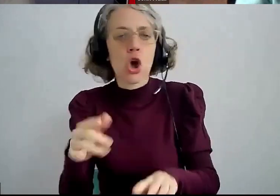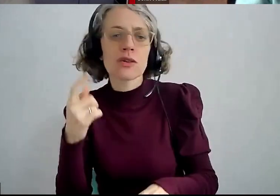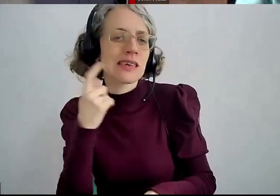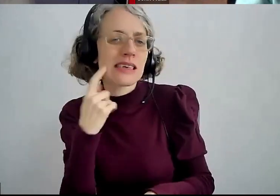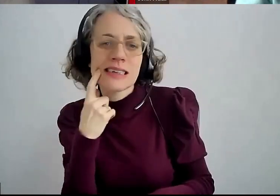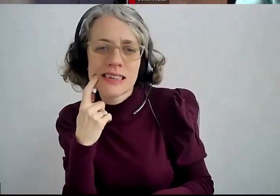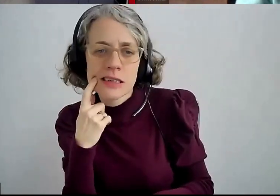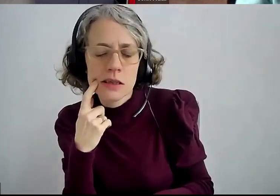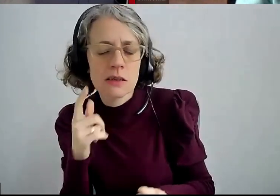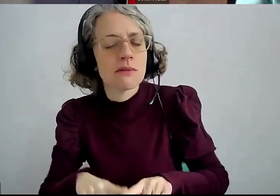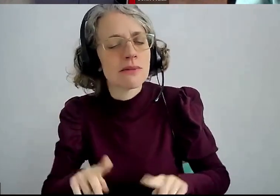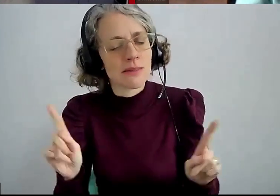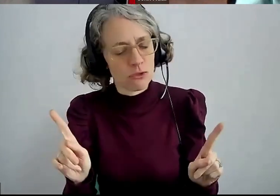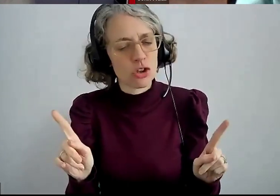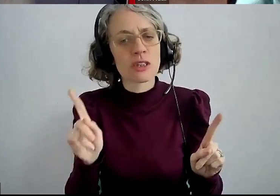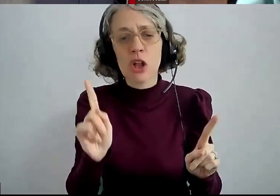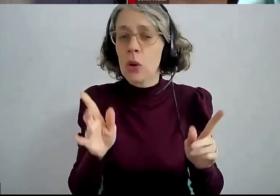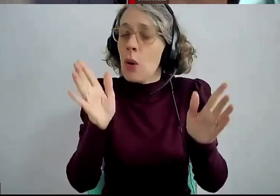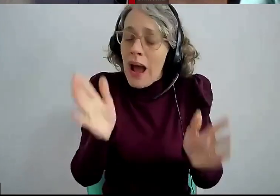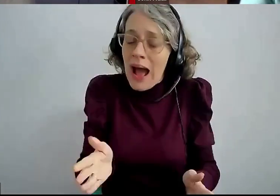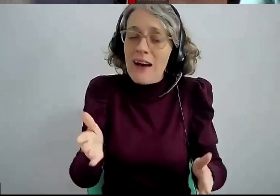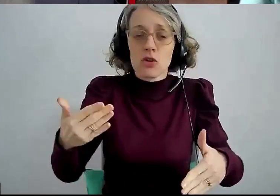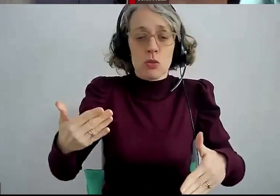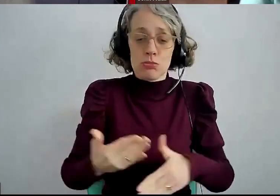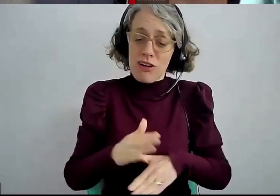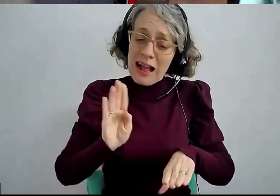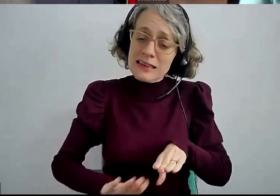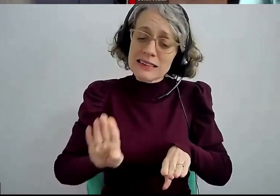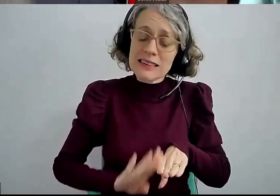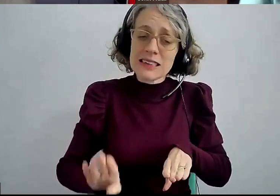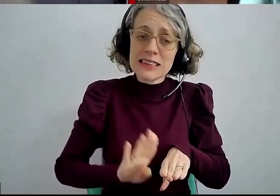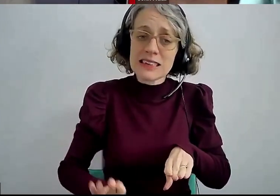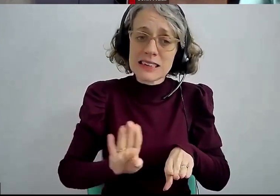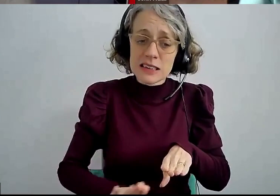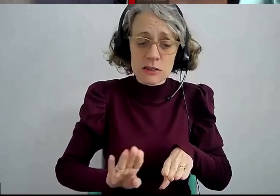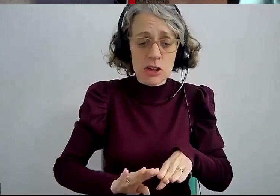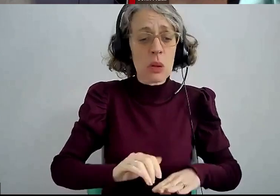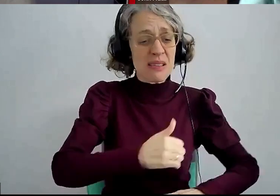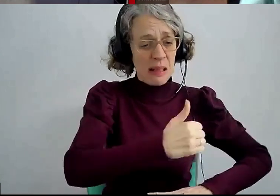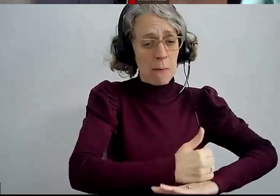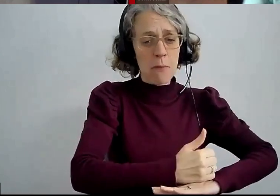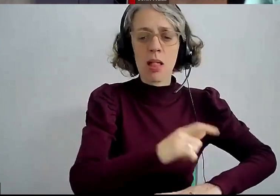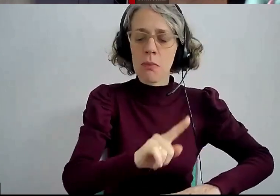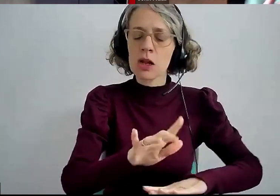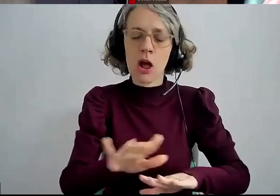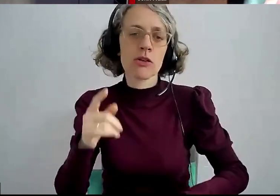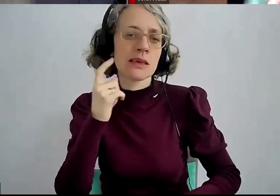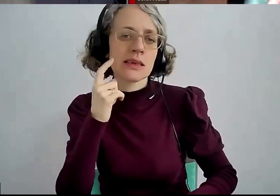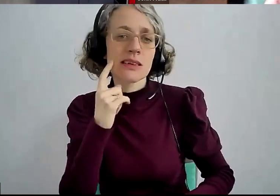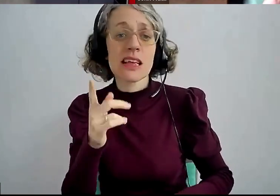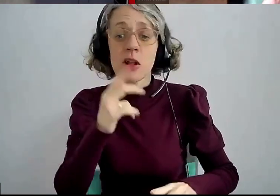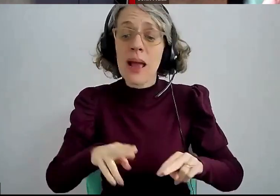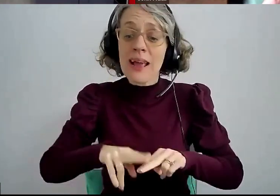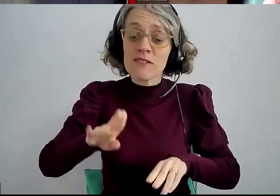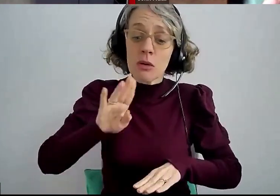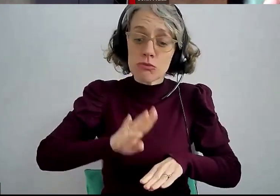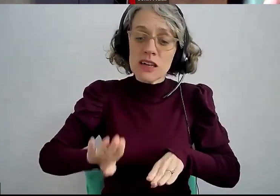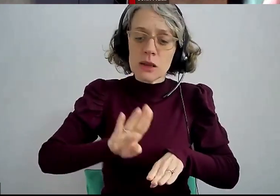practice. And if you do that over a period of time, it becomes part of